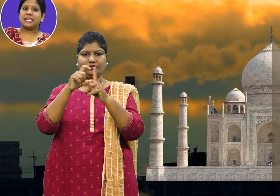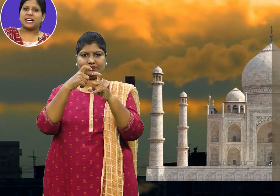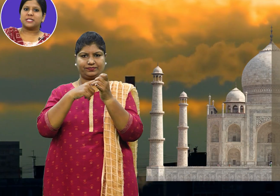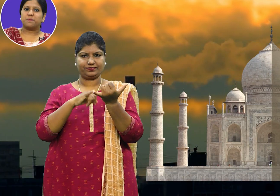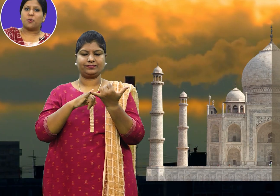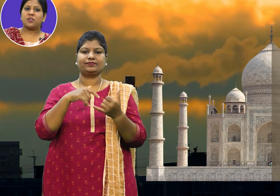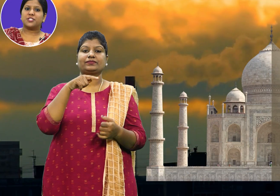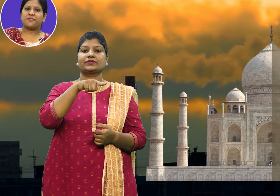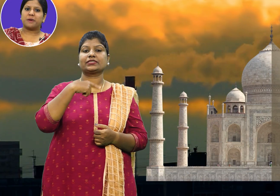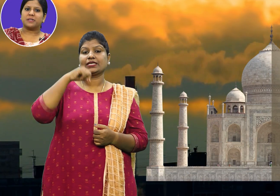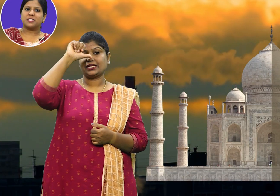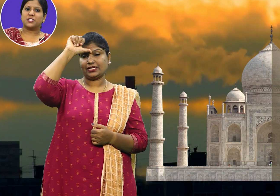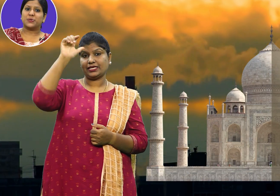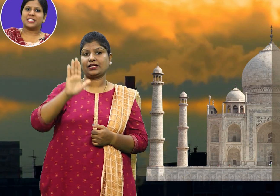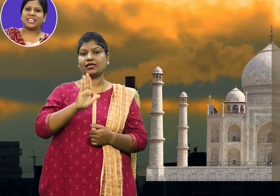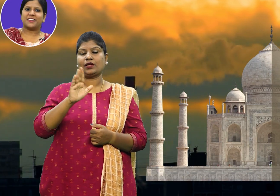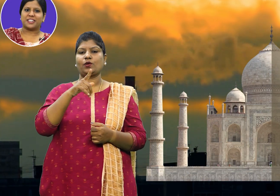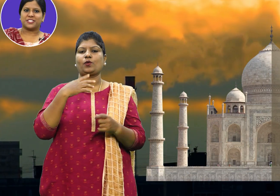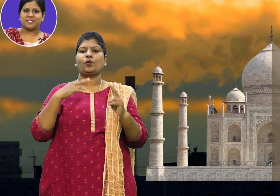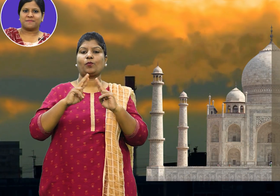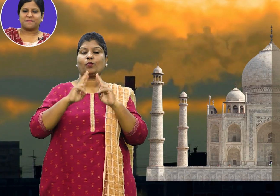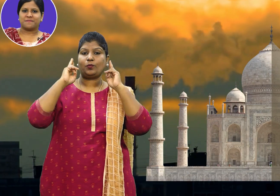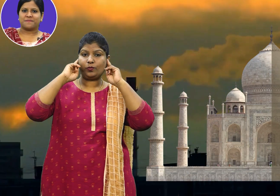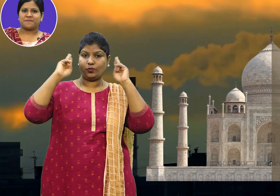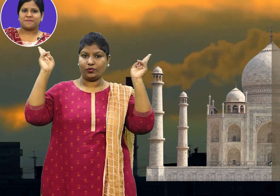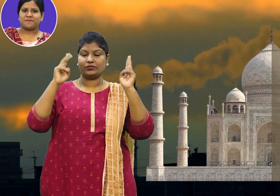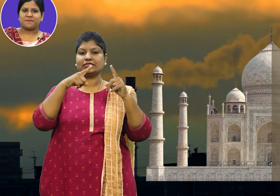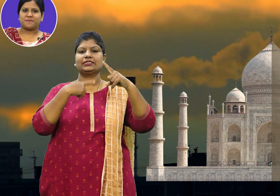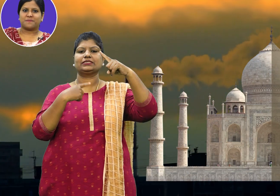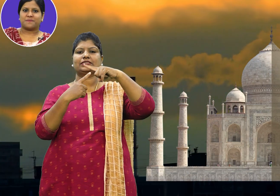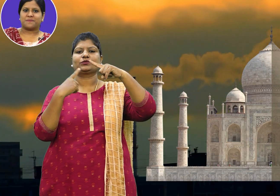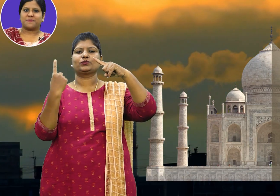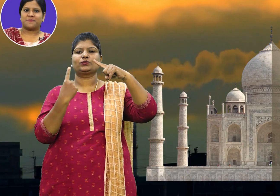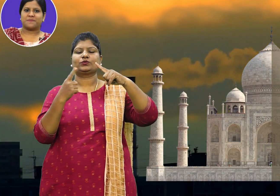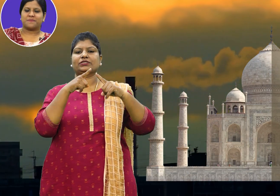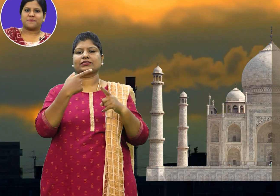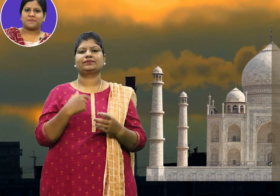and India's most famous tourist attraction,